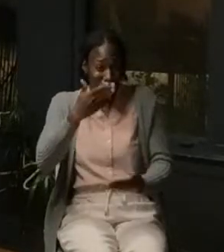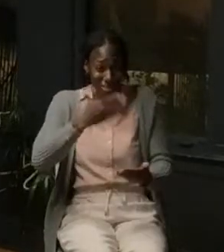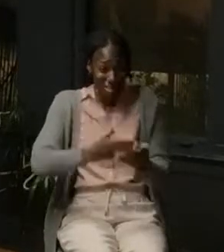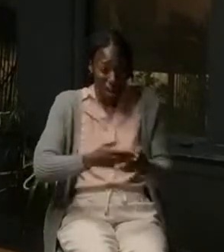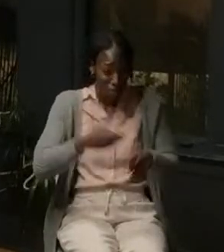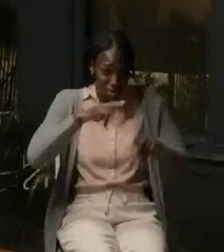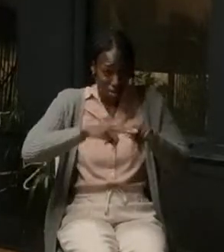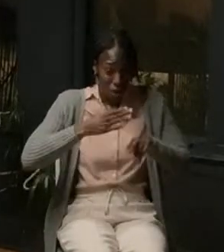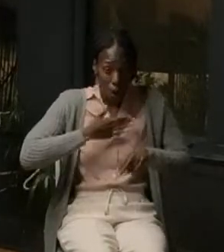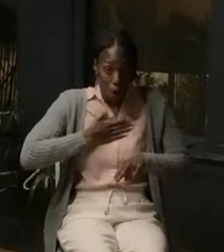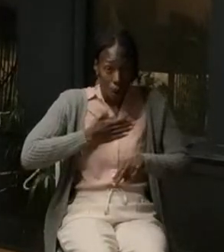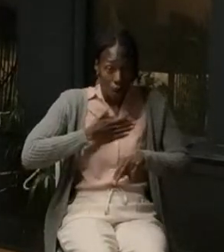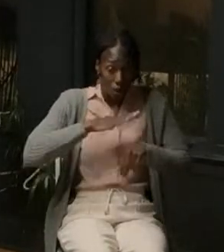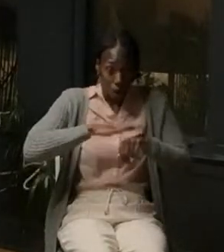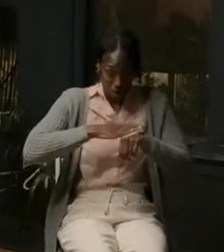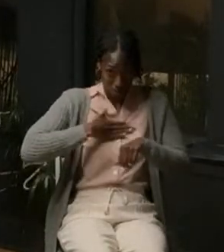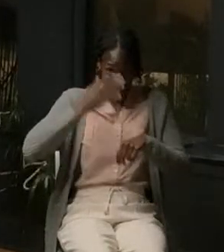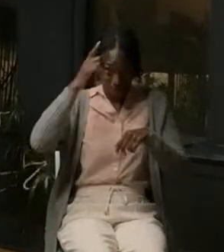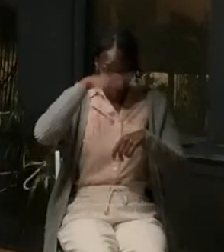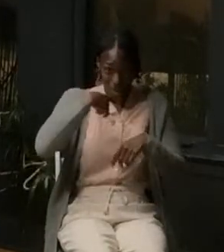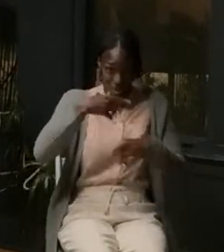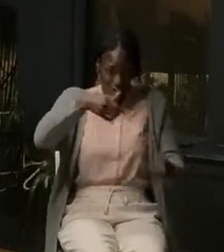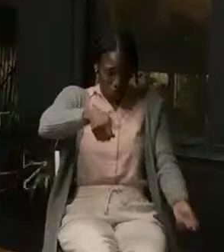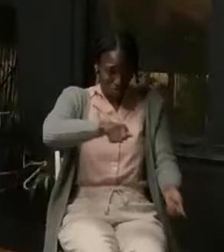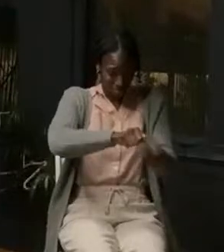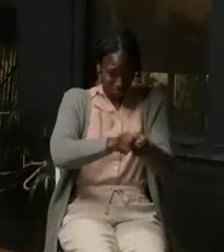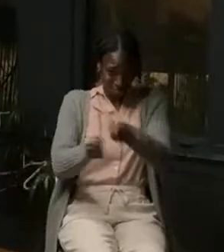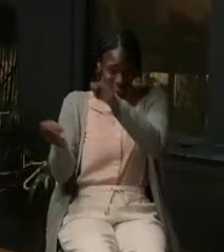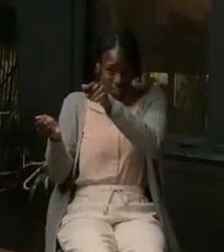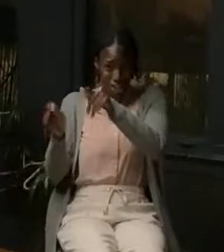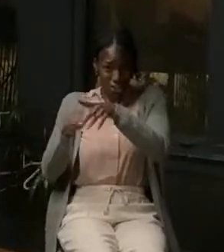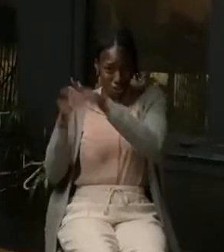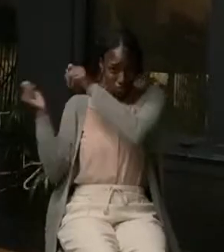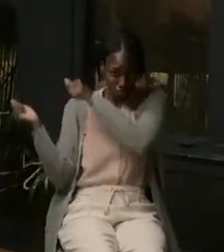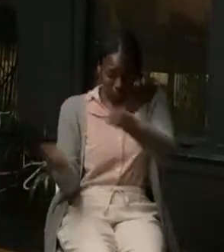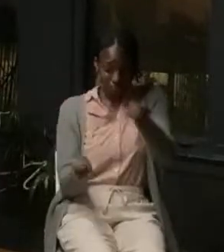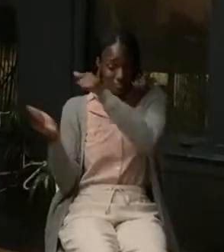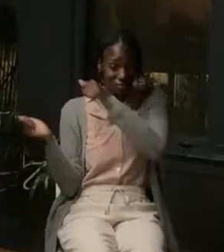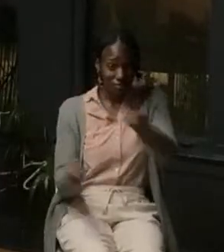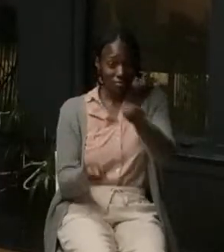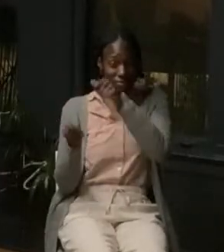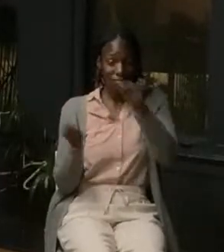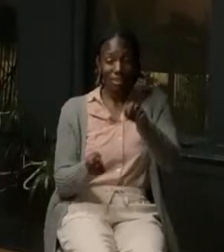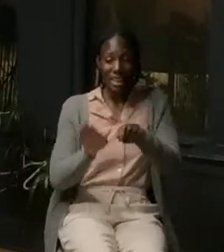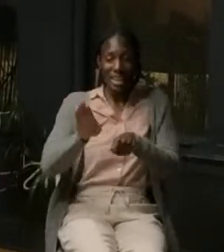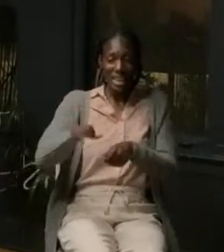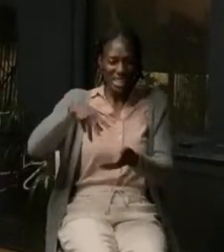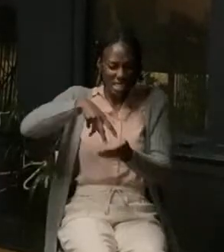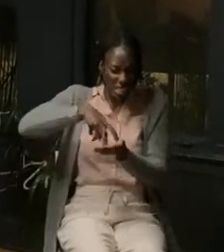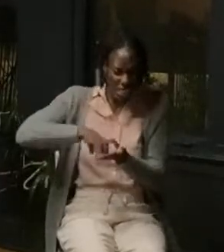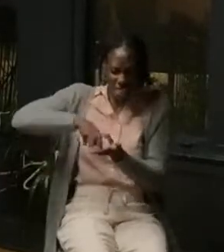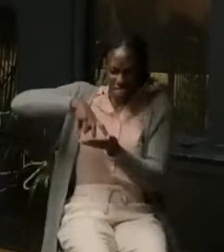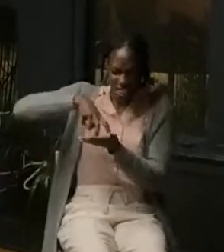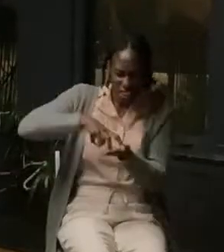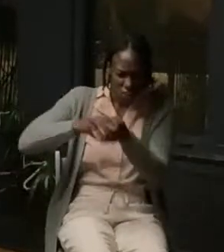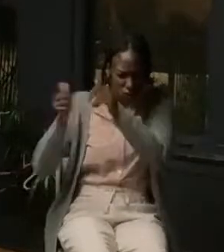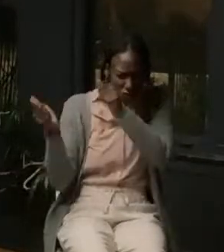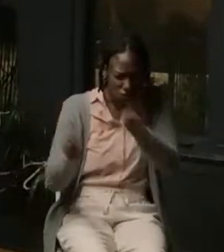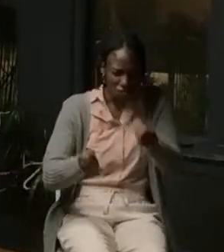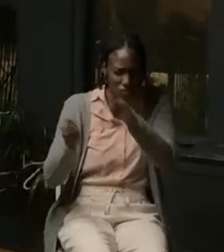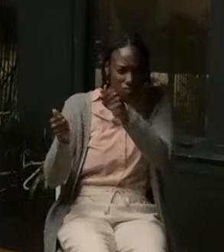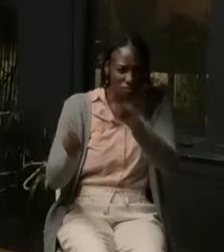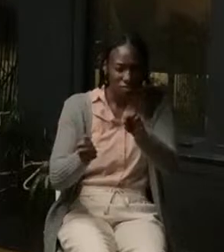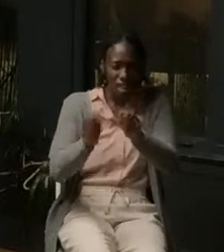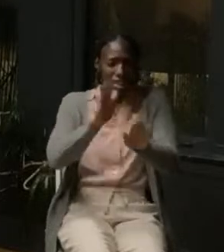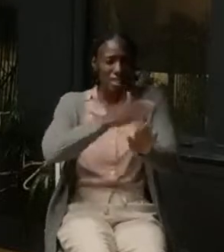face, folded me in half, and started swinging. His knees cracking, an unfinished